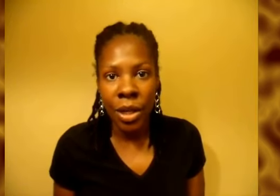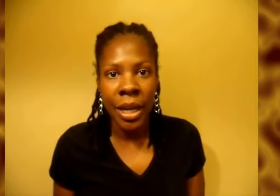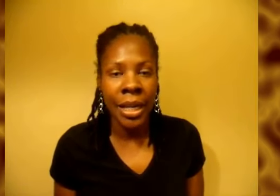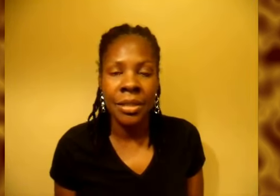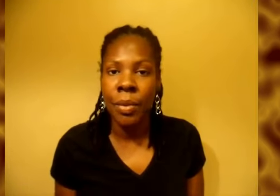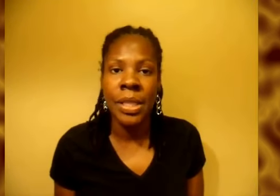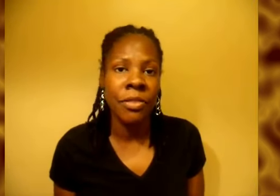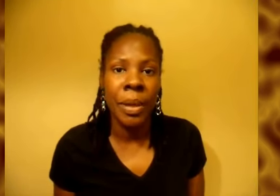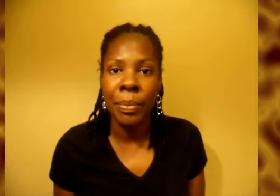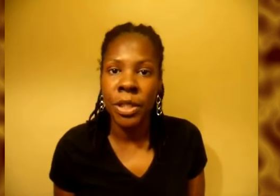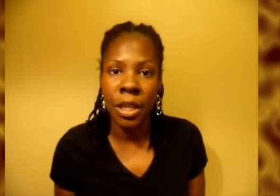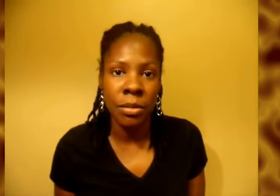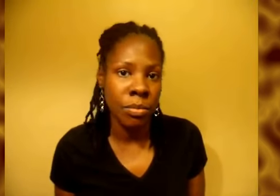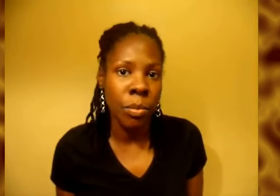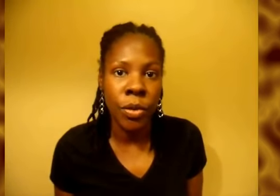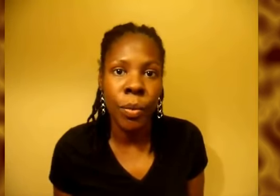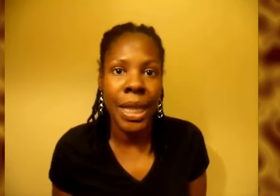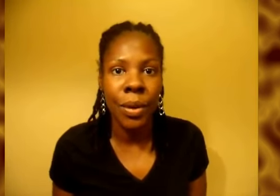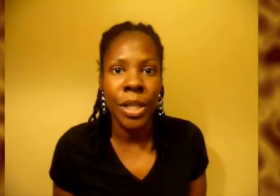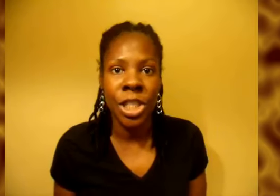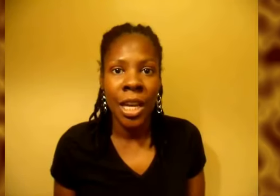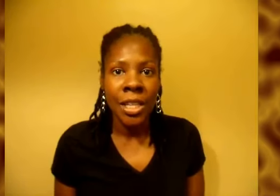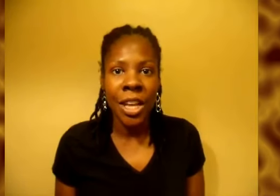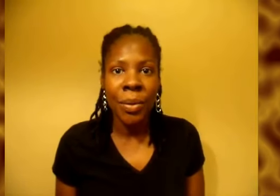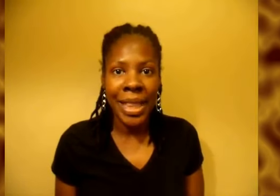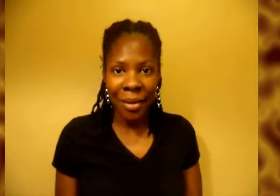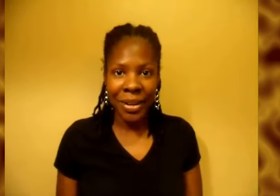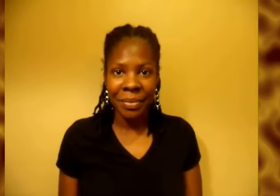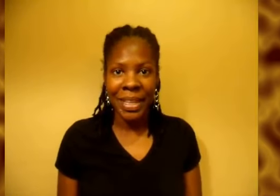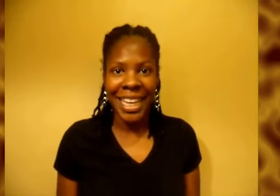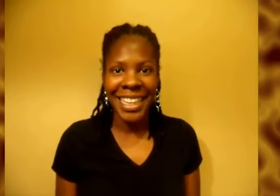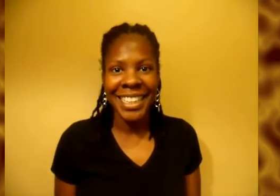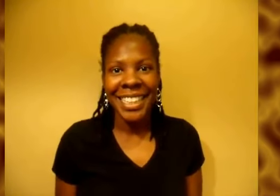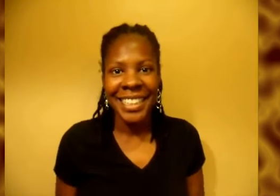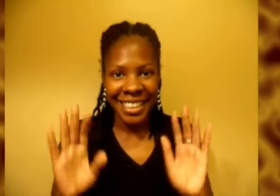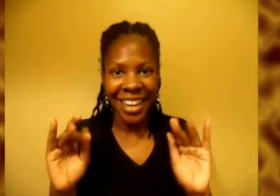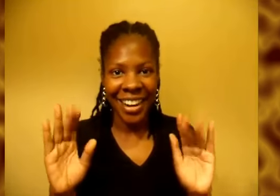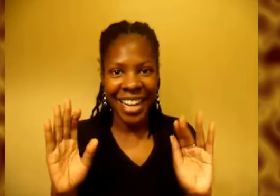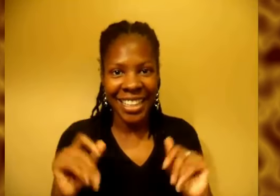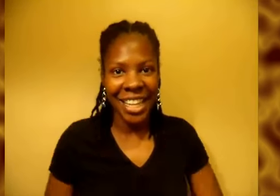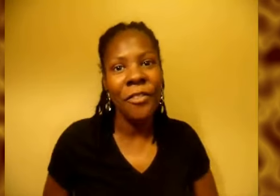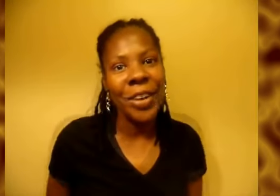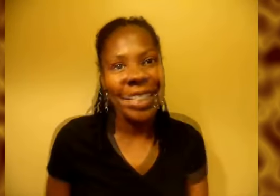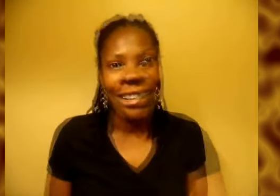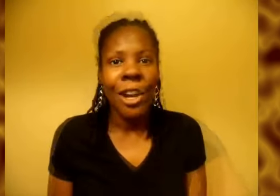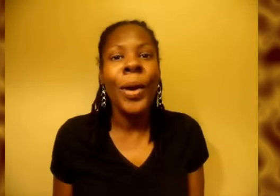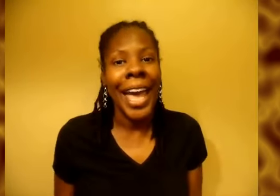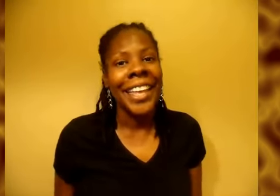older, and it's always good for people to learn more than one language. So with that, we're going to begin. Alright, let's go for it. Okay,